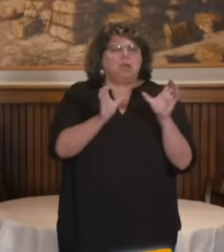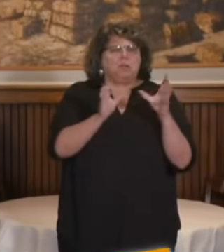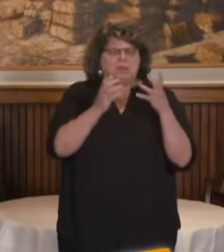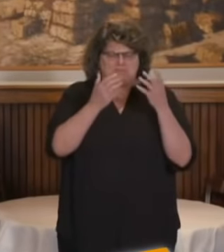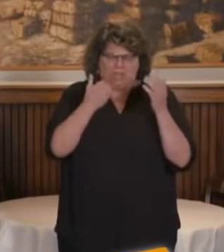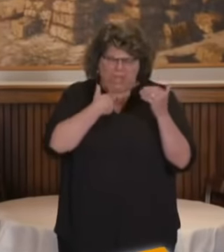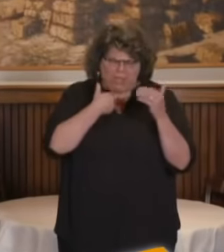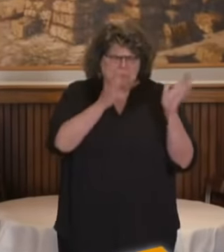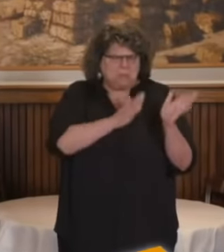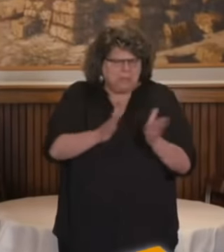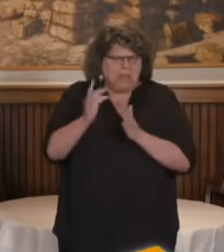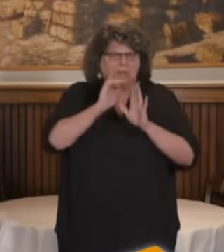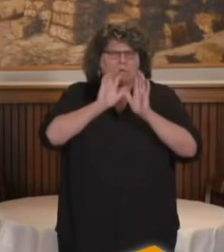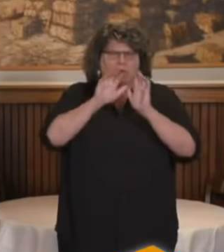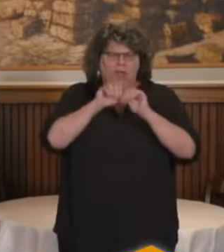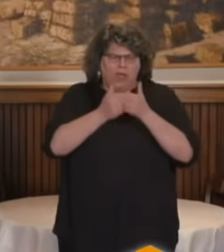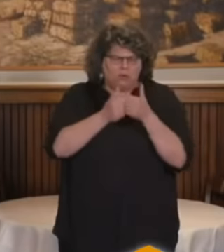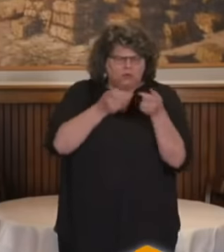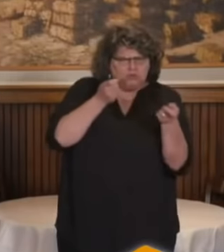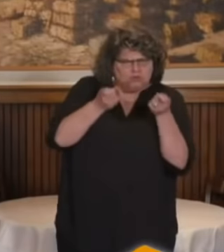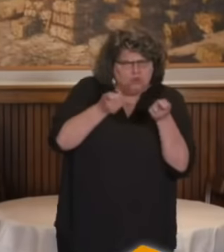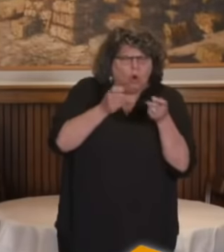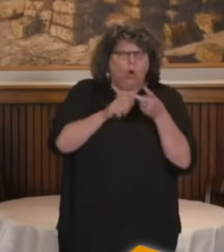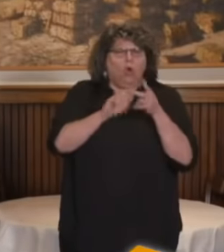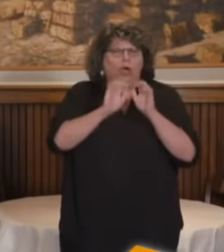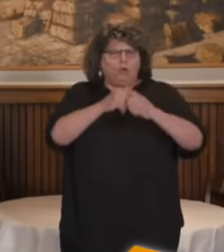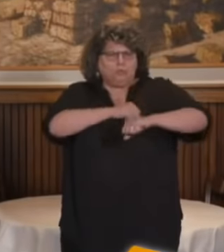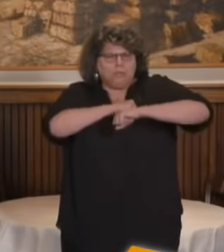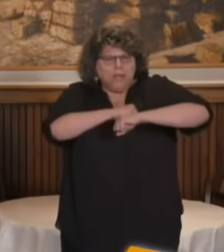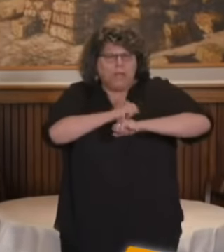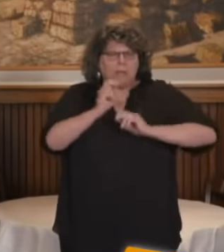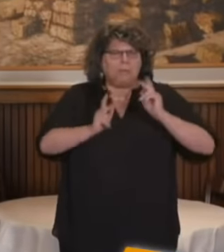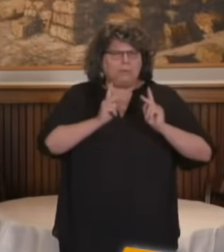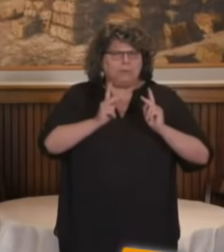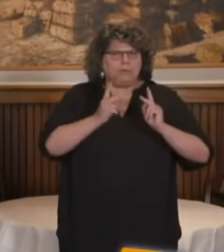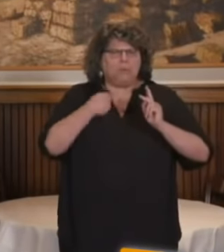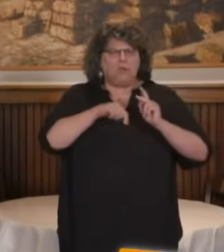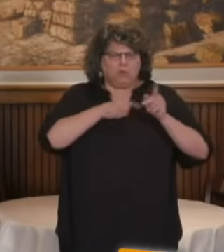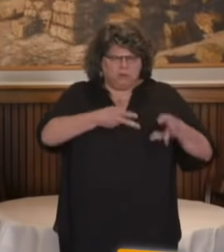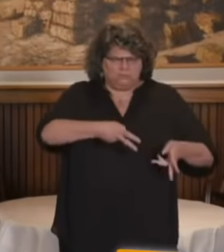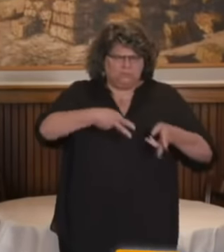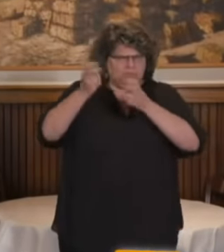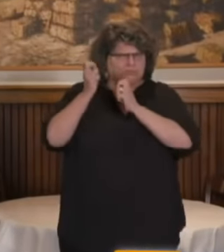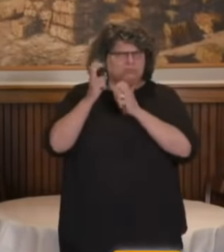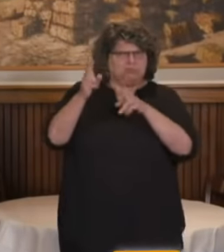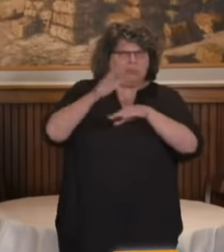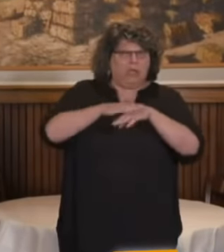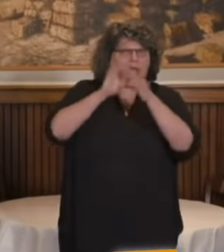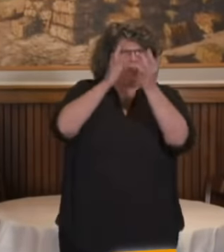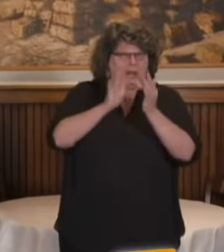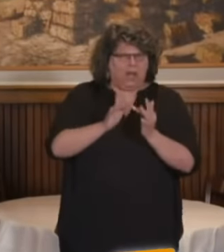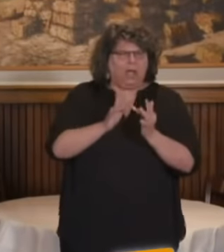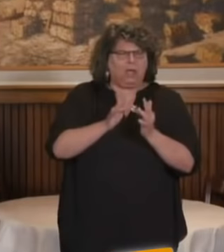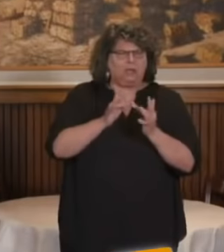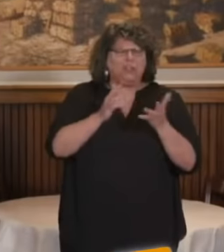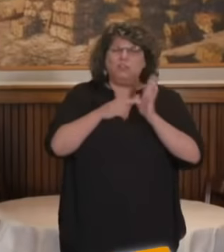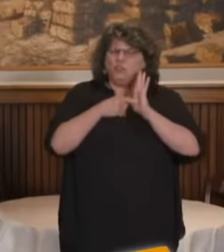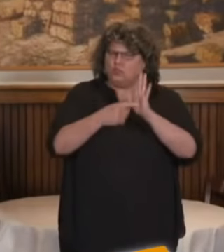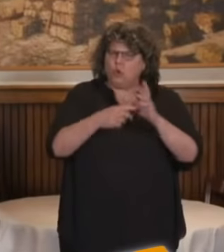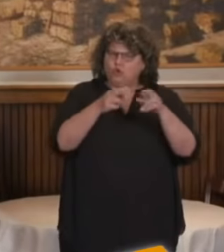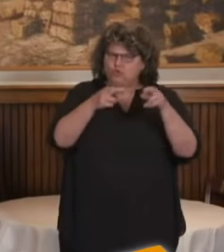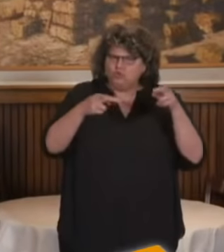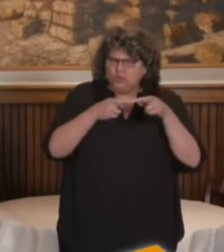containment plans, with protection plans that we have put online as regional variants to the